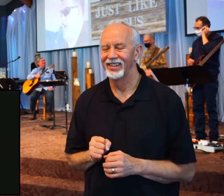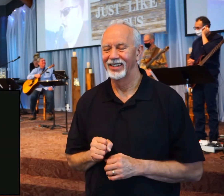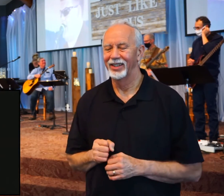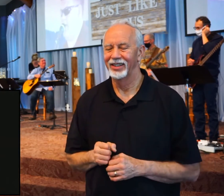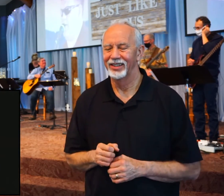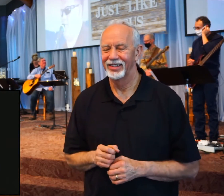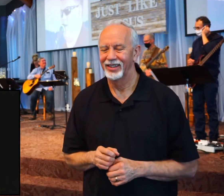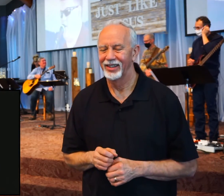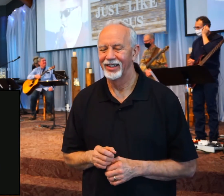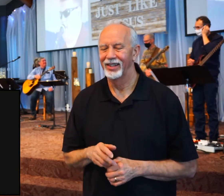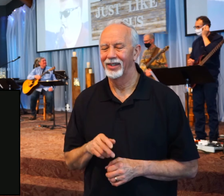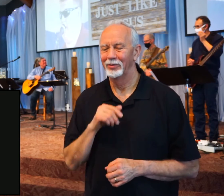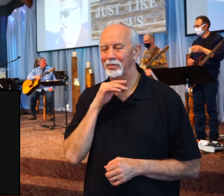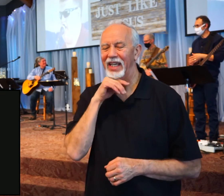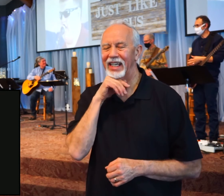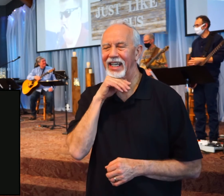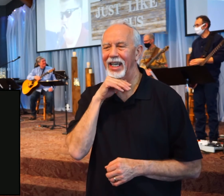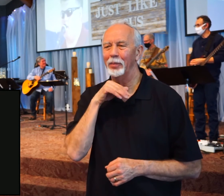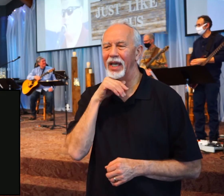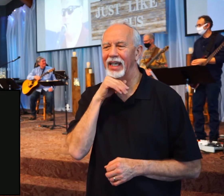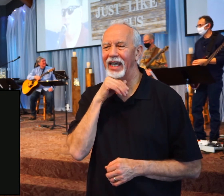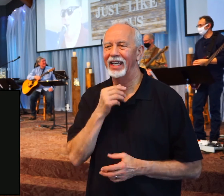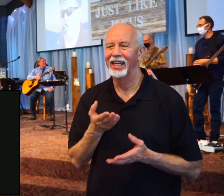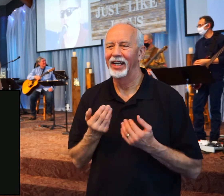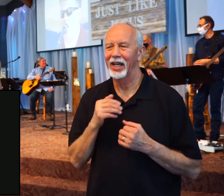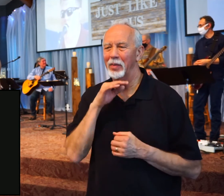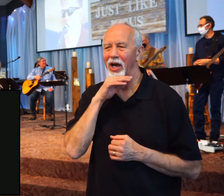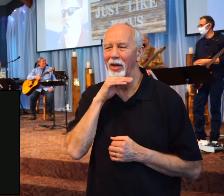Piggy, come on, Piggy.